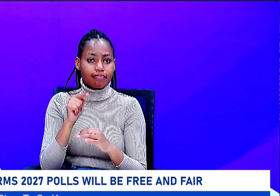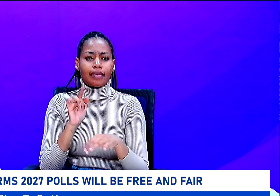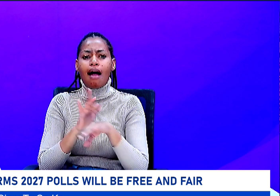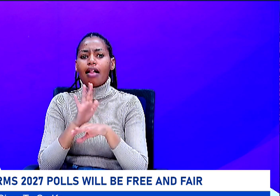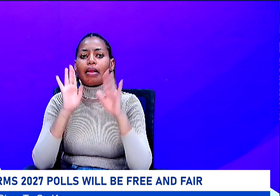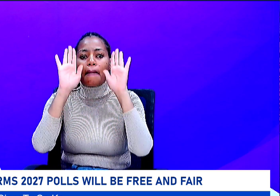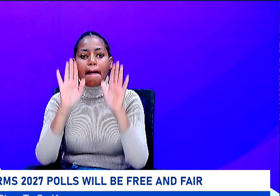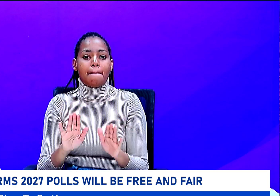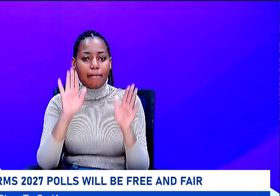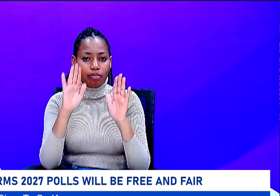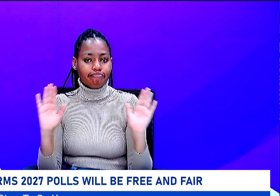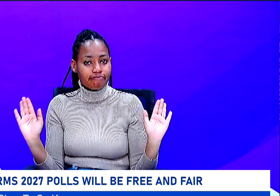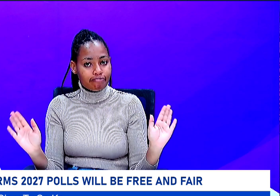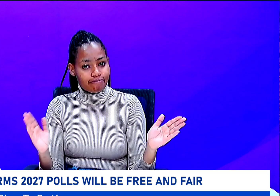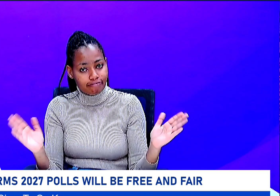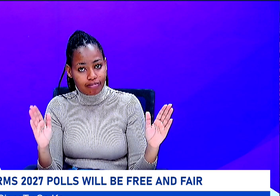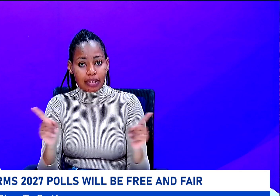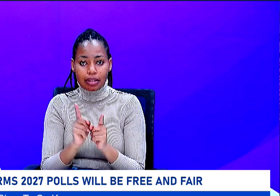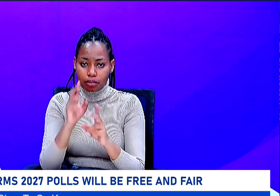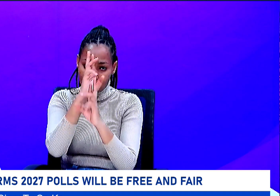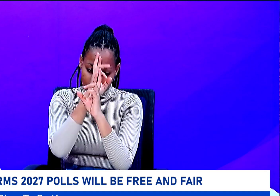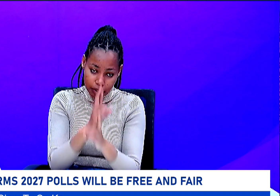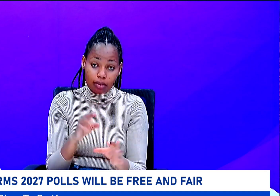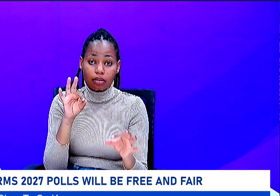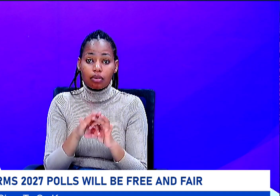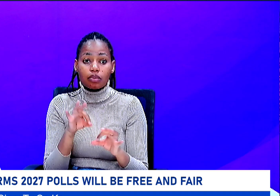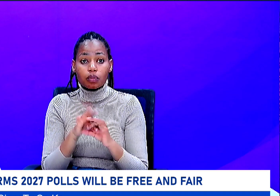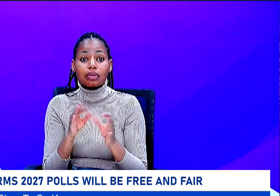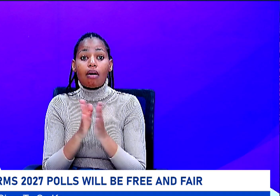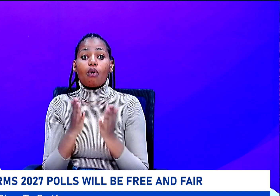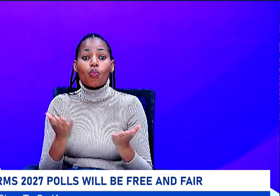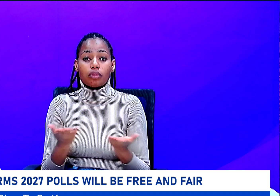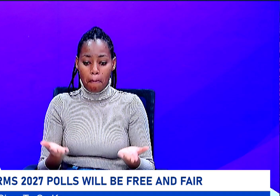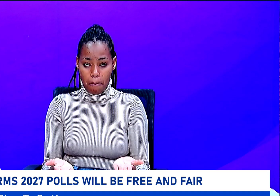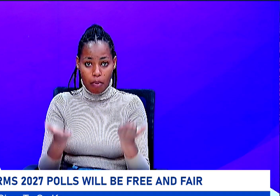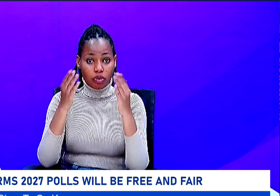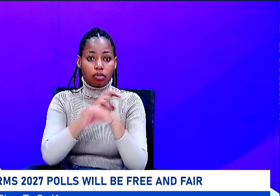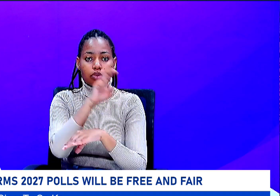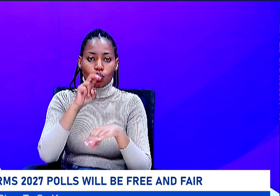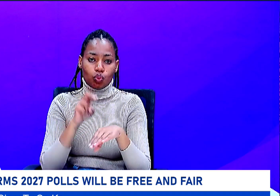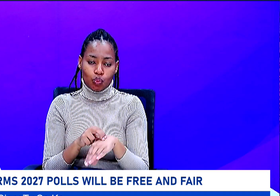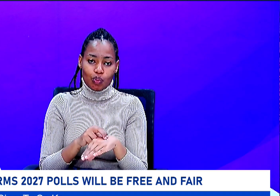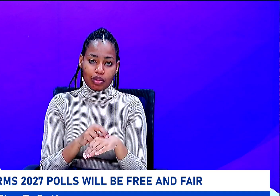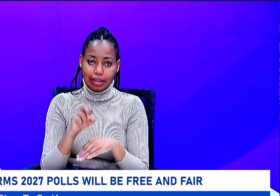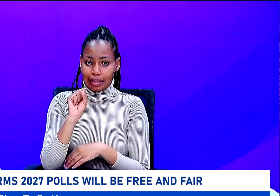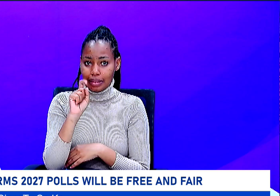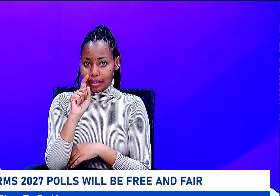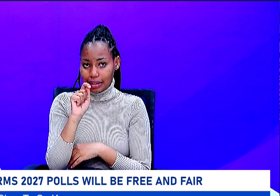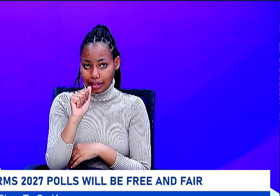He further cautioned political leaders against engaging in early campaigns, urging all stakeholders